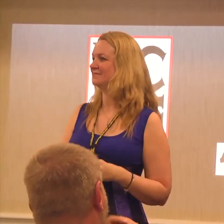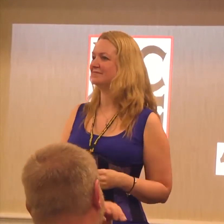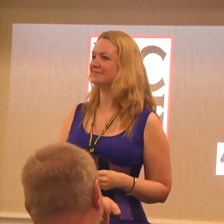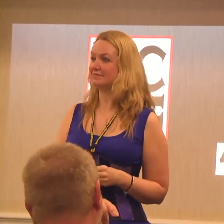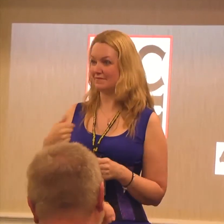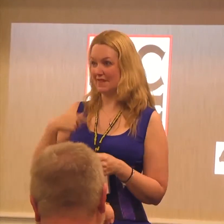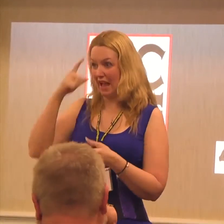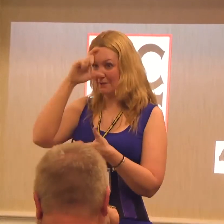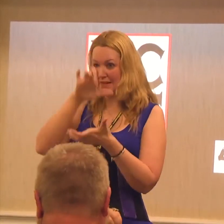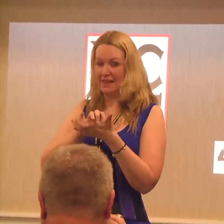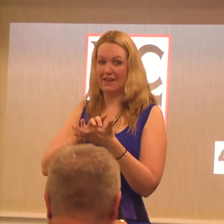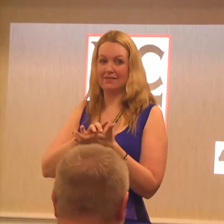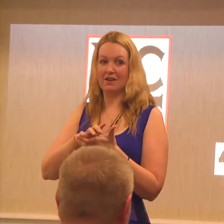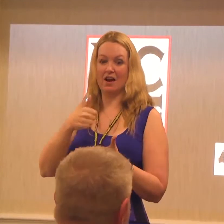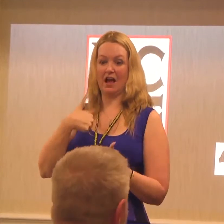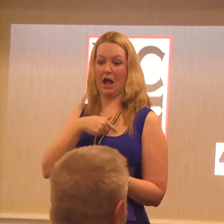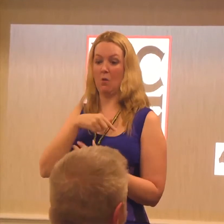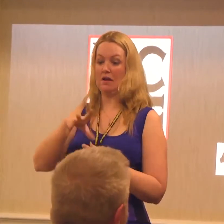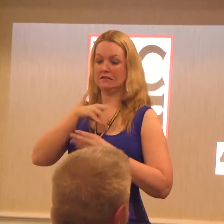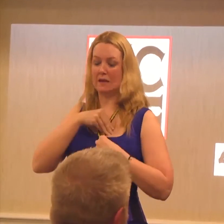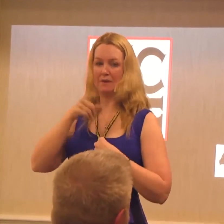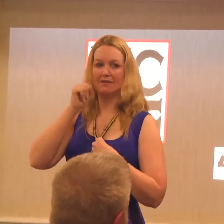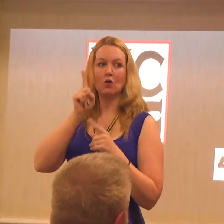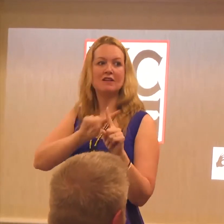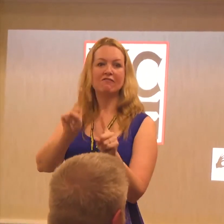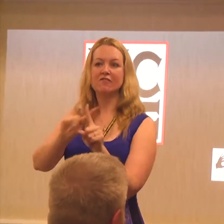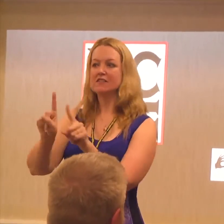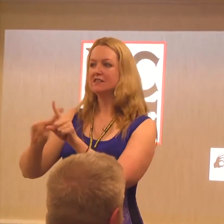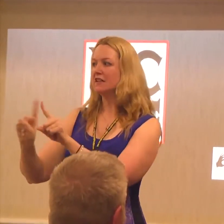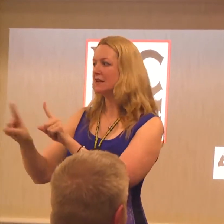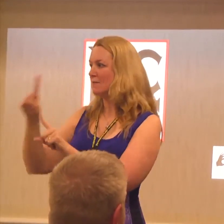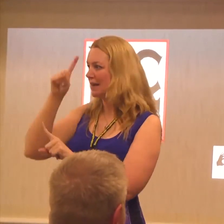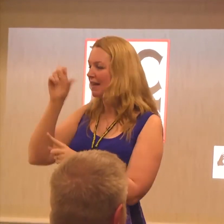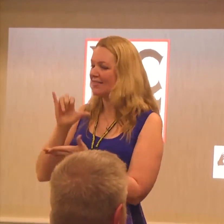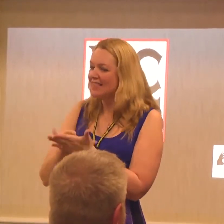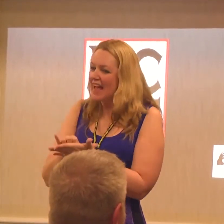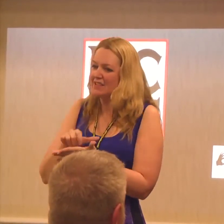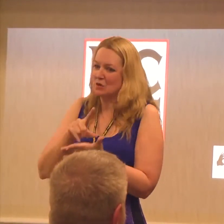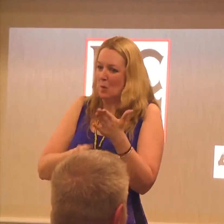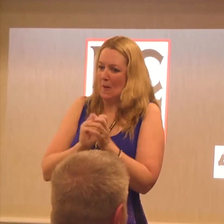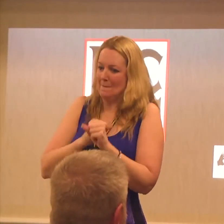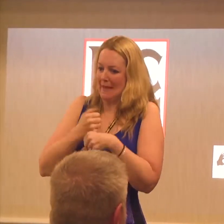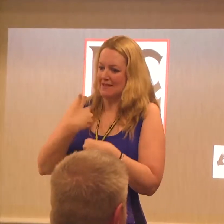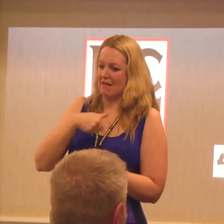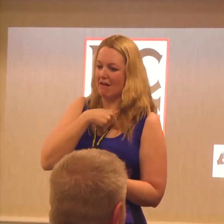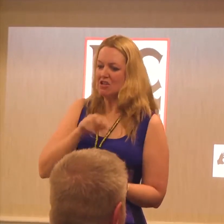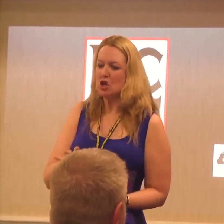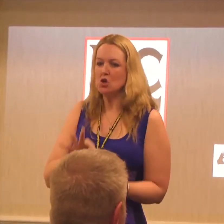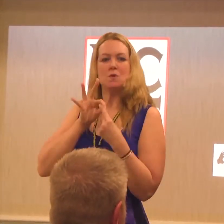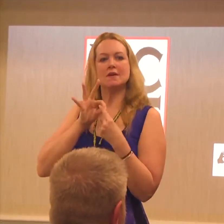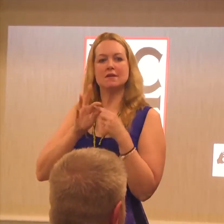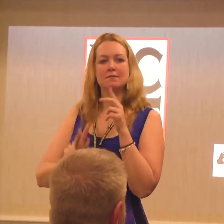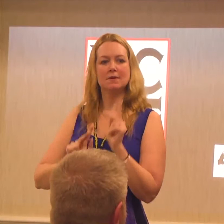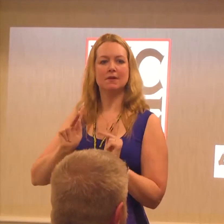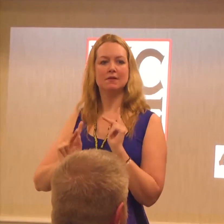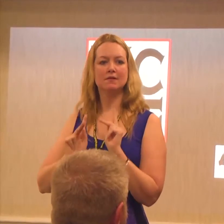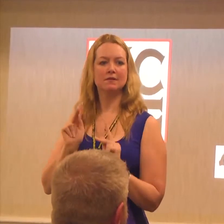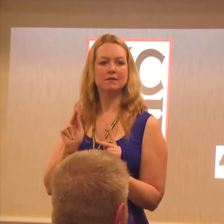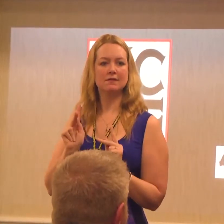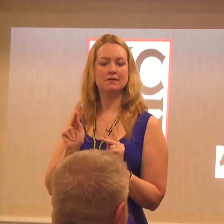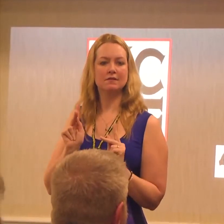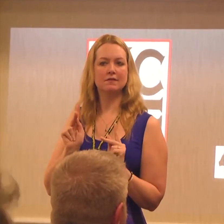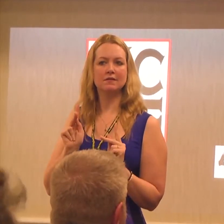I still believe in our acceptance of differences, because those differences are what makes us unique individuals.